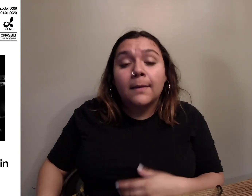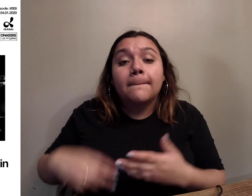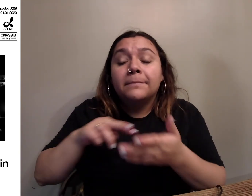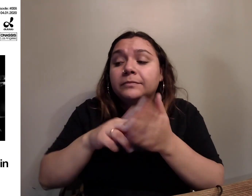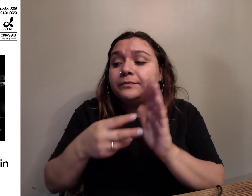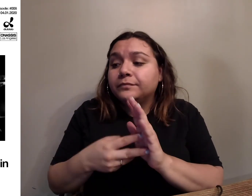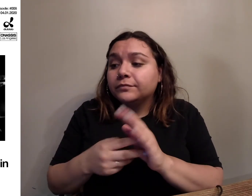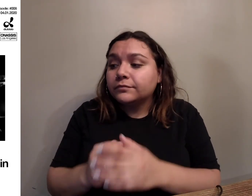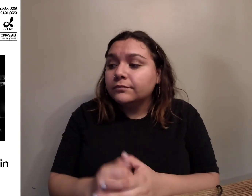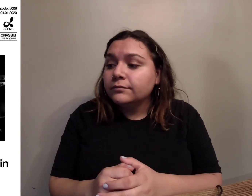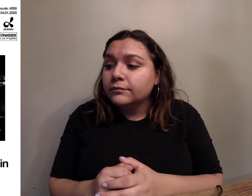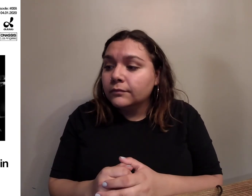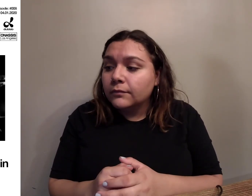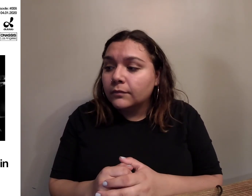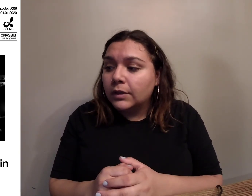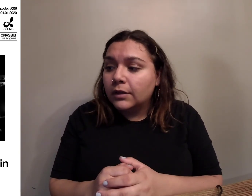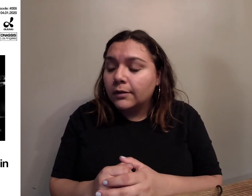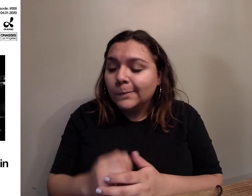the